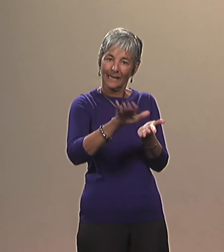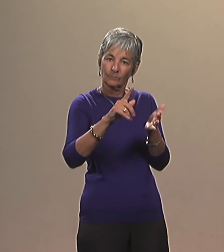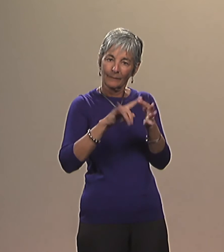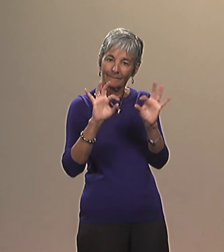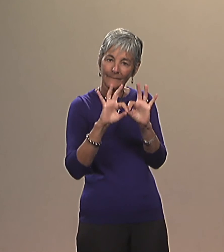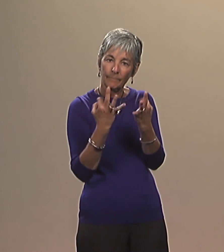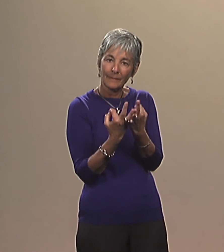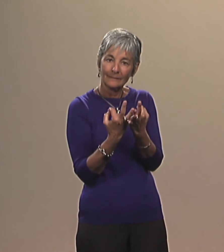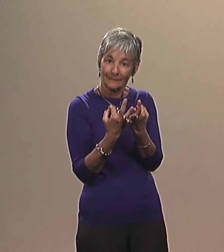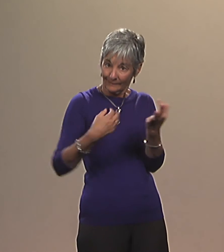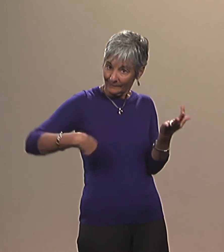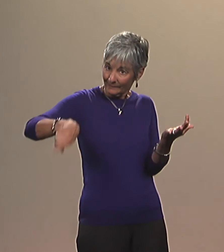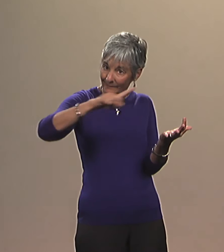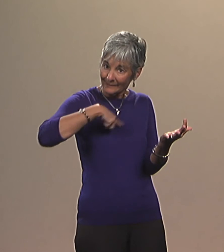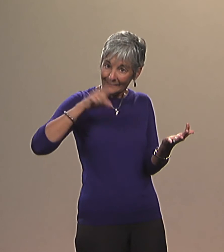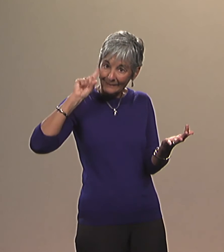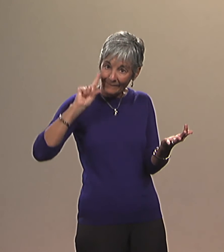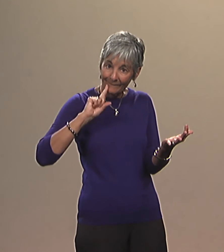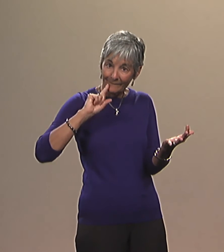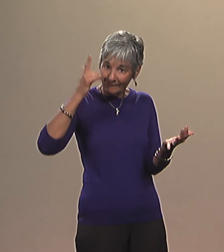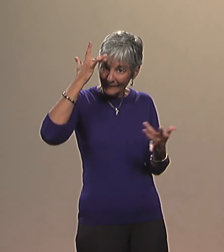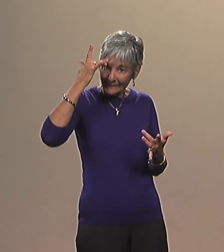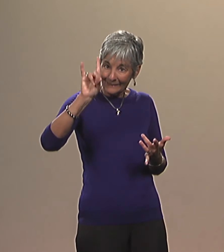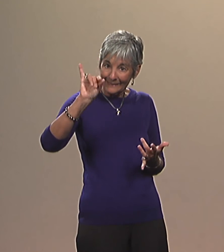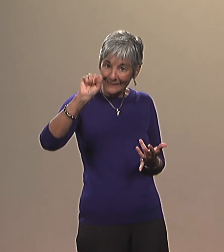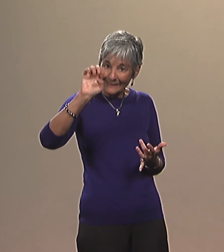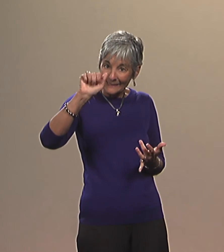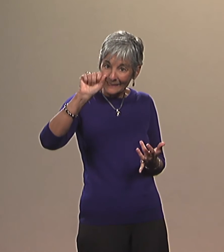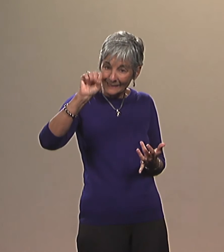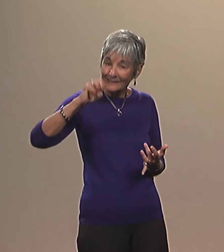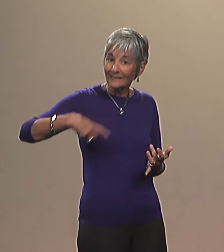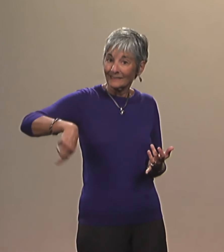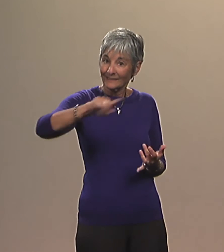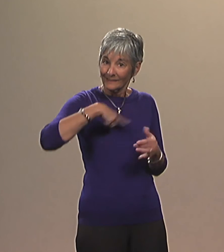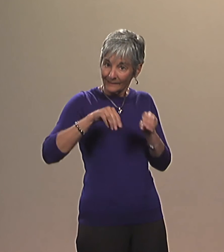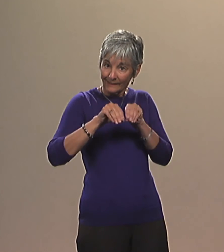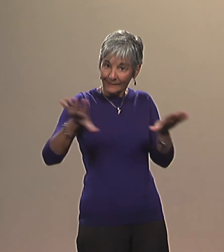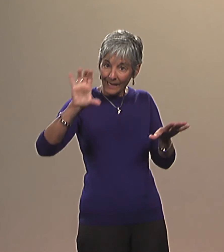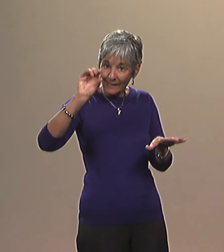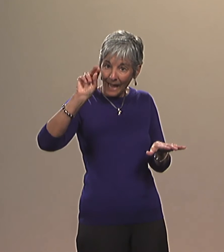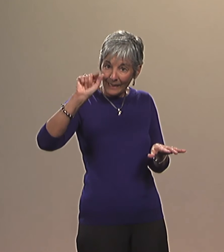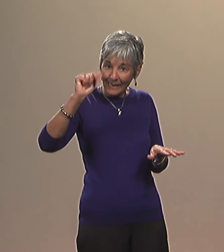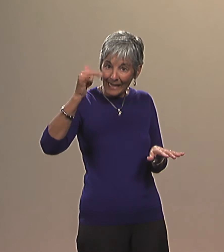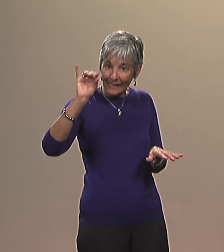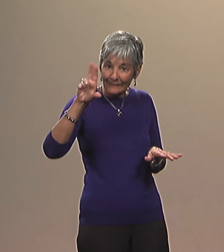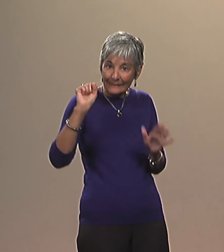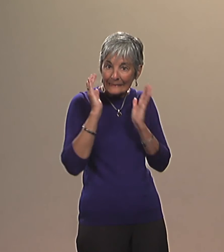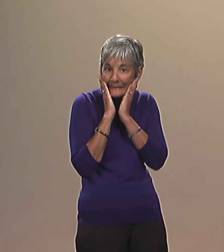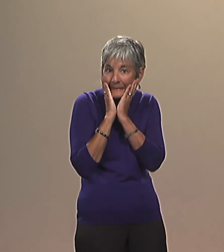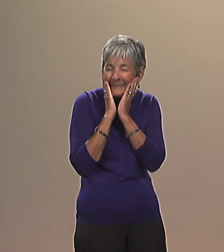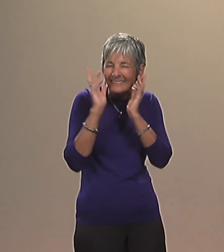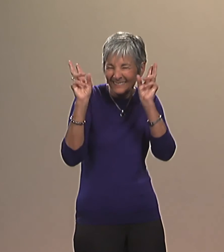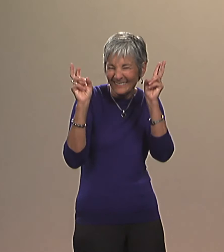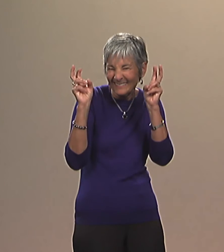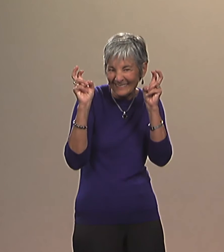send to families? Are we as deaf people diseased? Are we contagious? That's what makes it